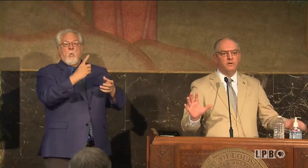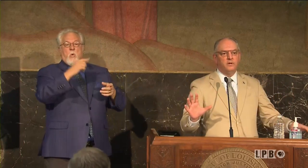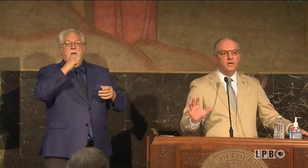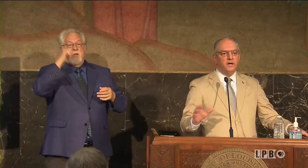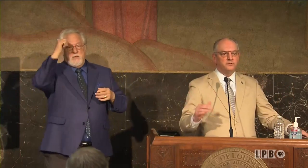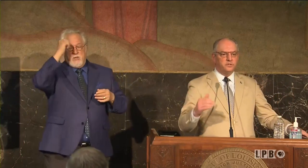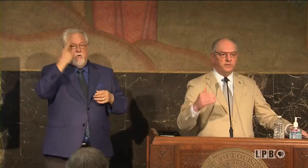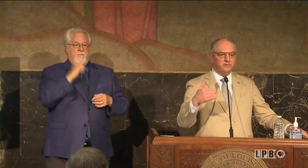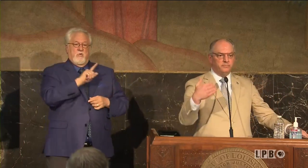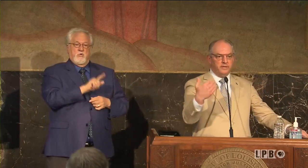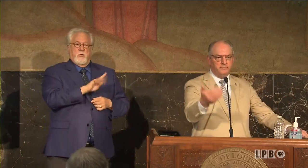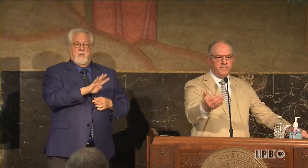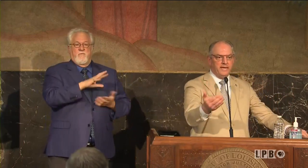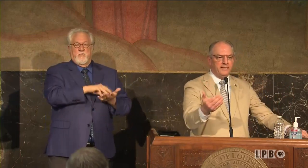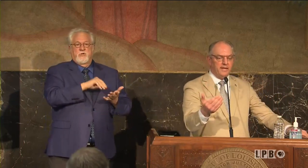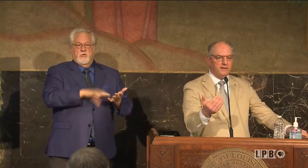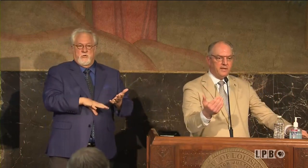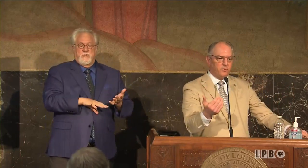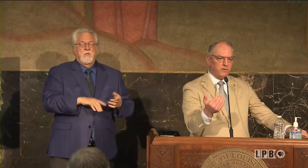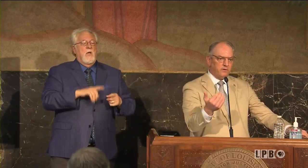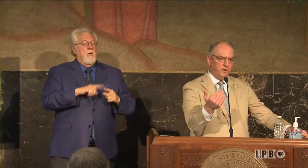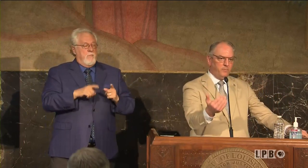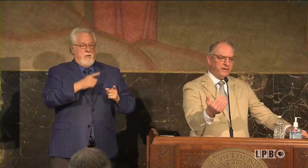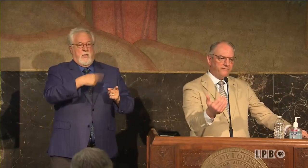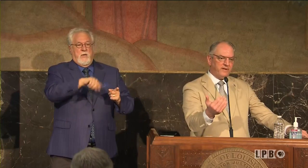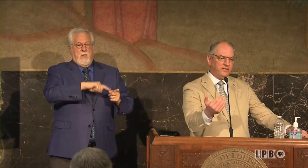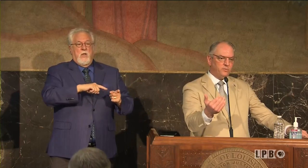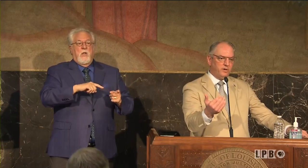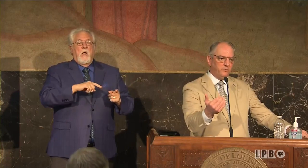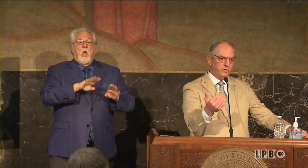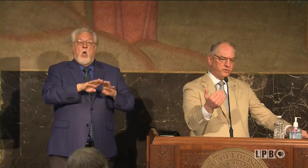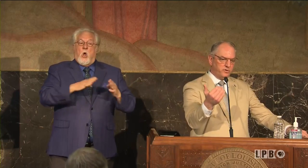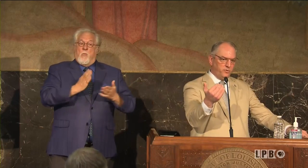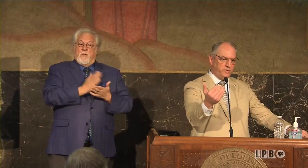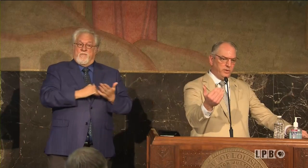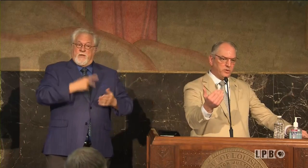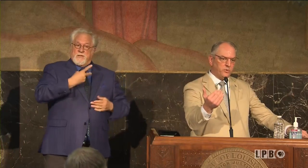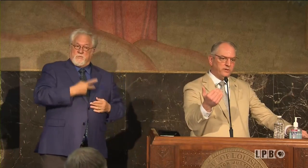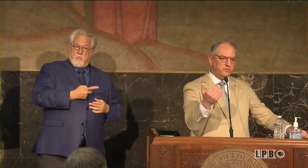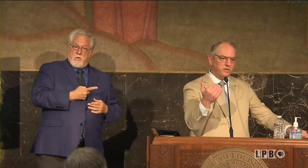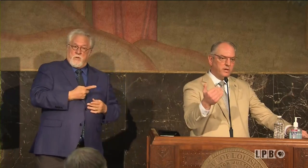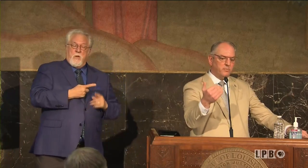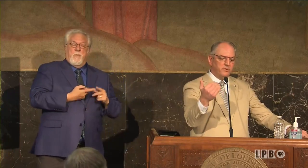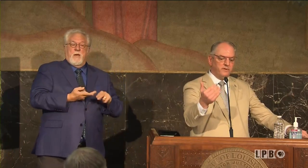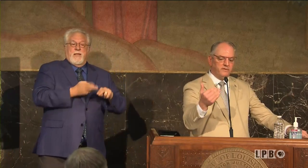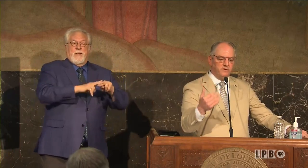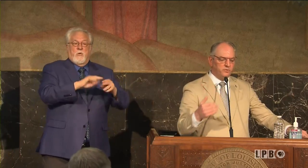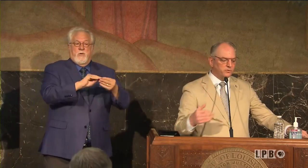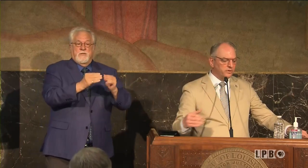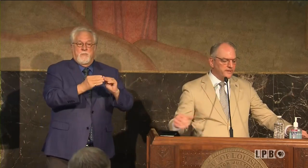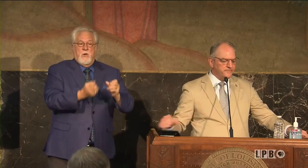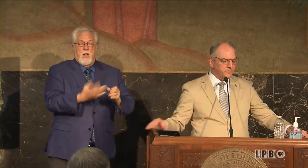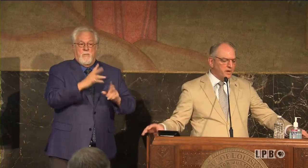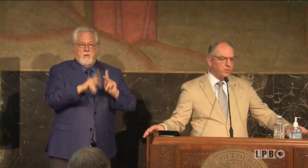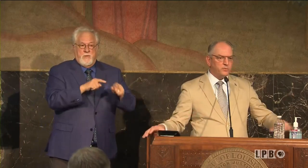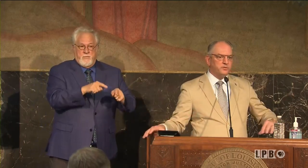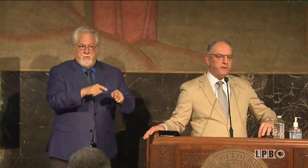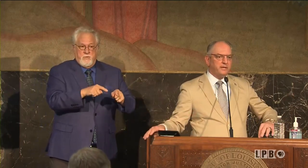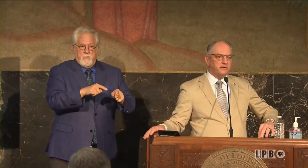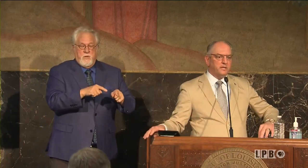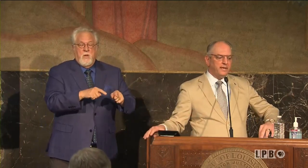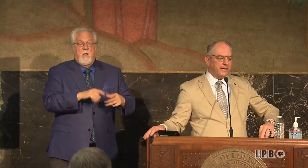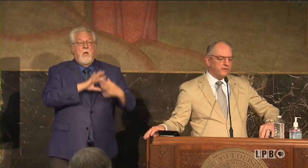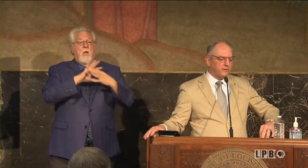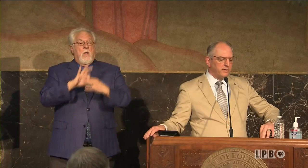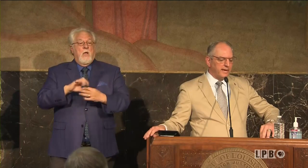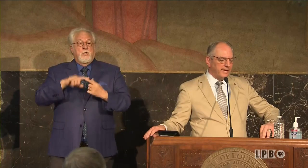24 students. But again, they were open in phase 1. We're just going to increase the number of individuals. With respect